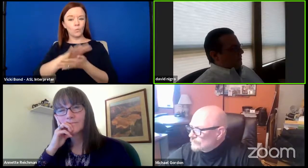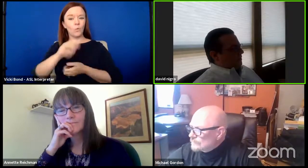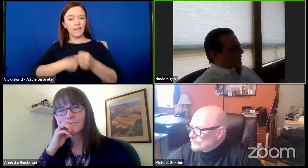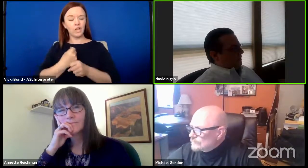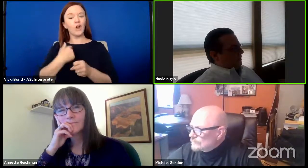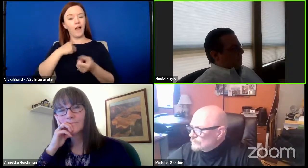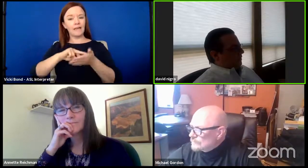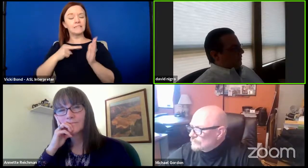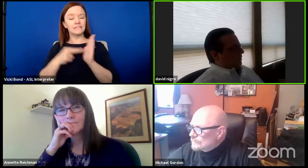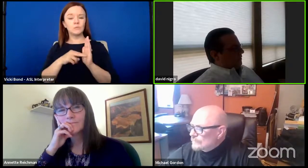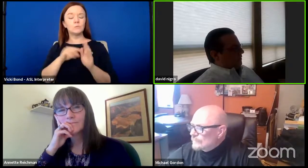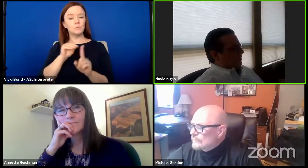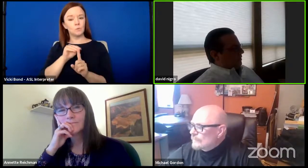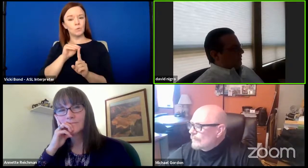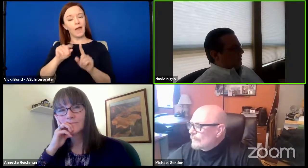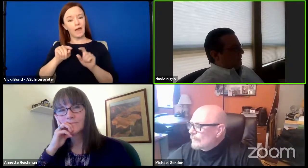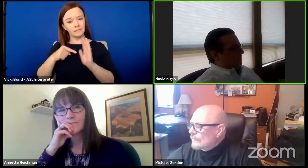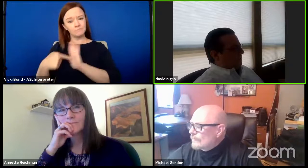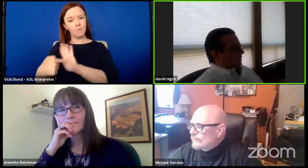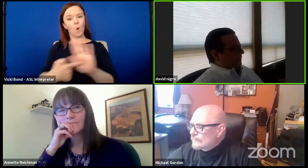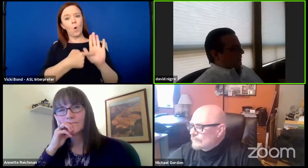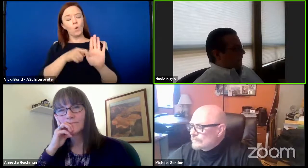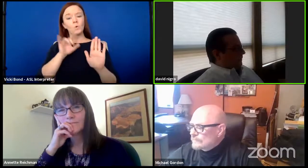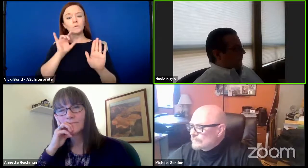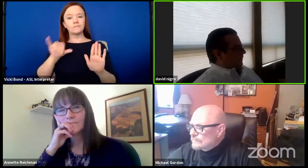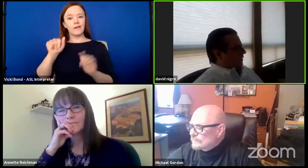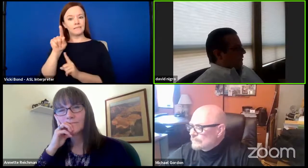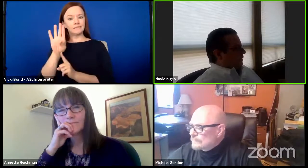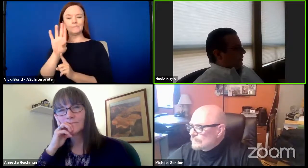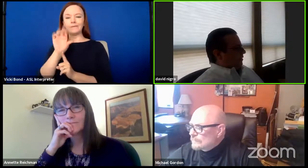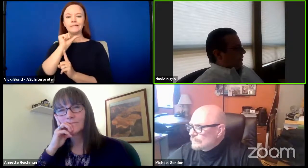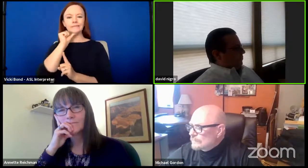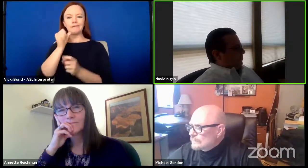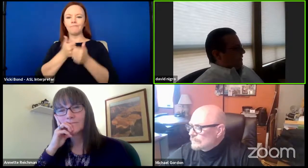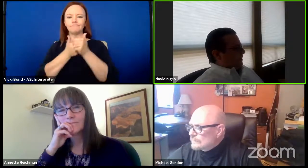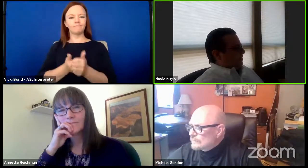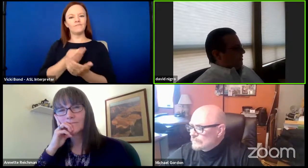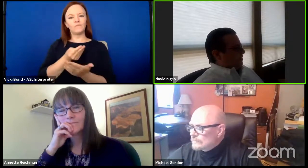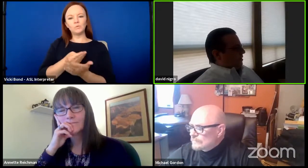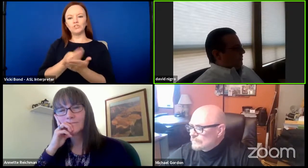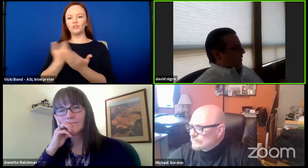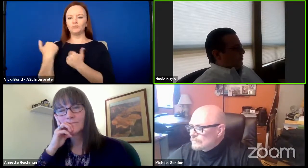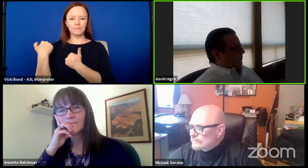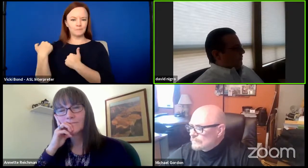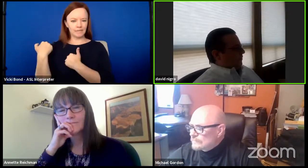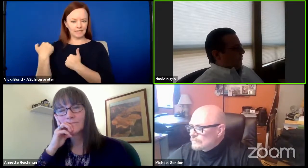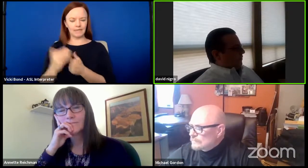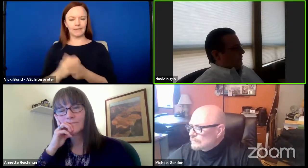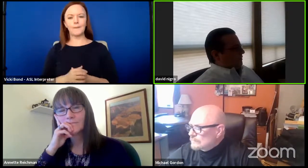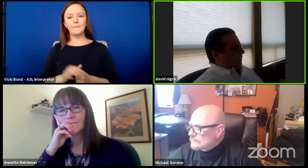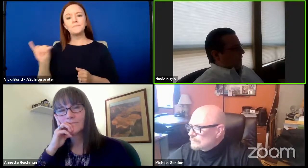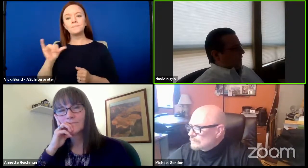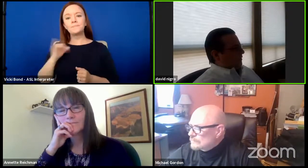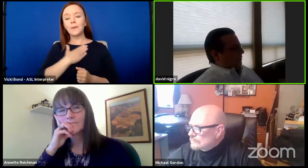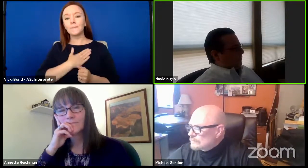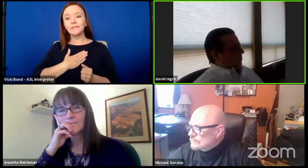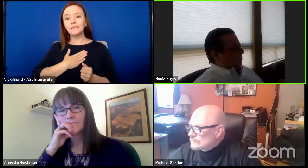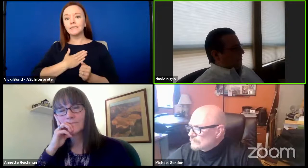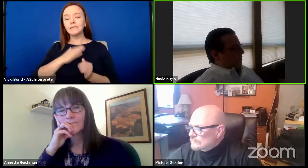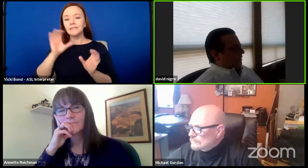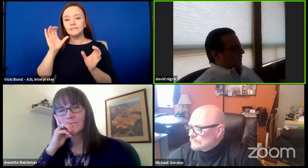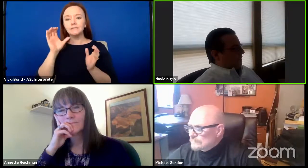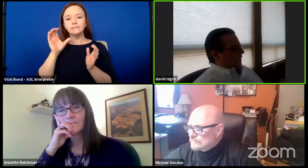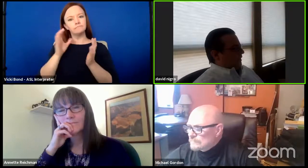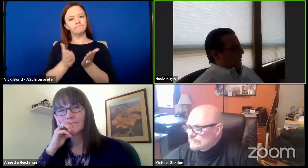and expenditures lack fiduciary responsibility. Also, please inquire about training for itinerant staff and COVID